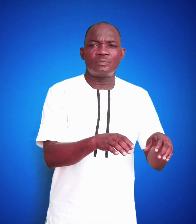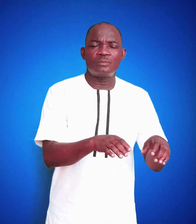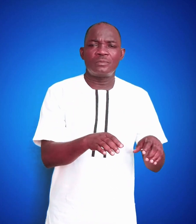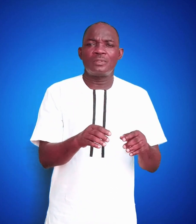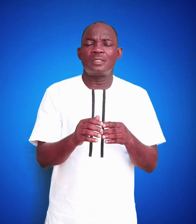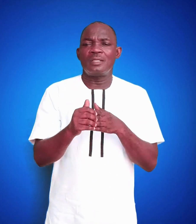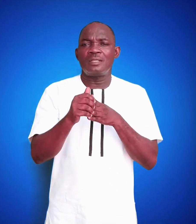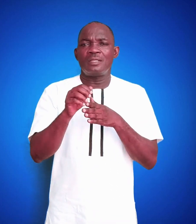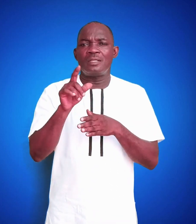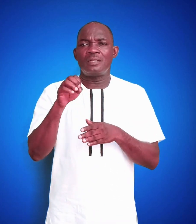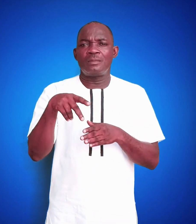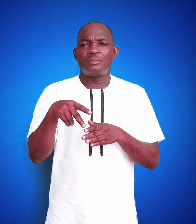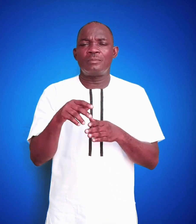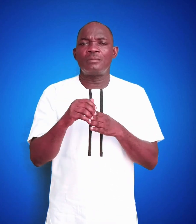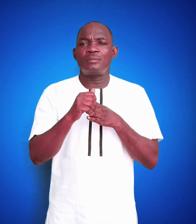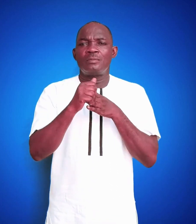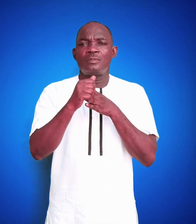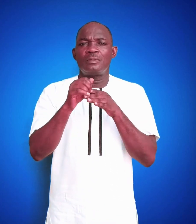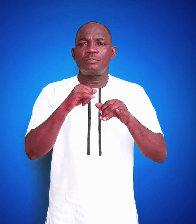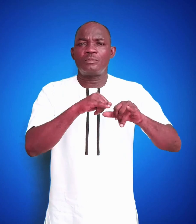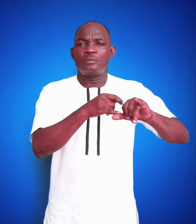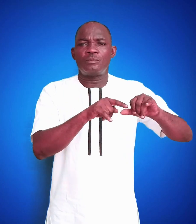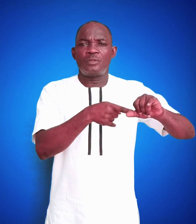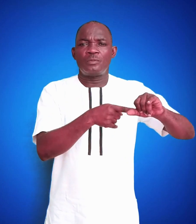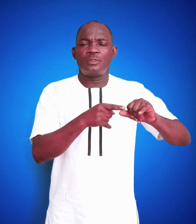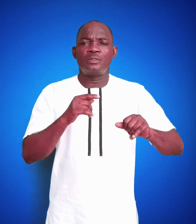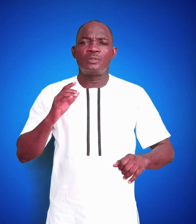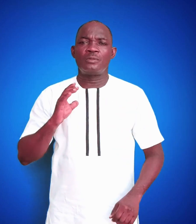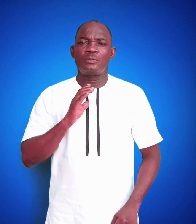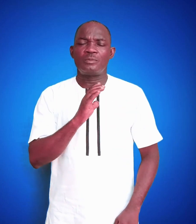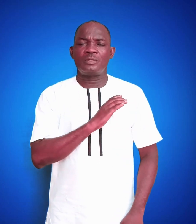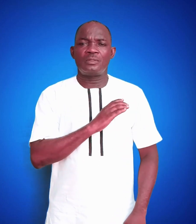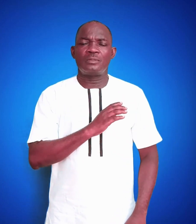Community LEAP Implementation Committee;